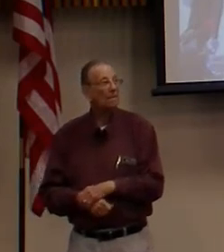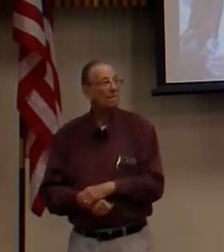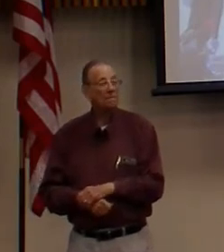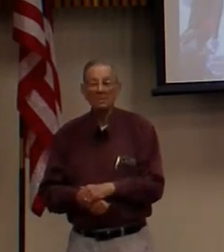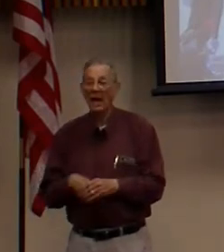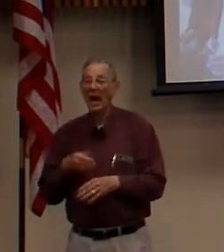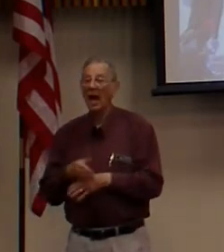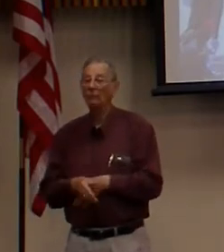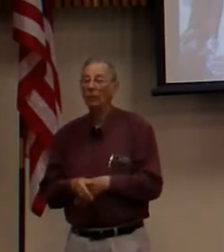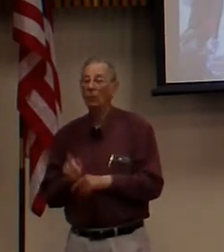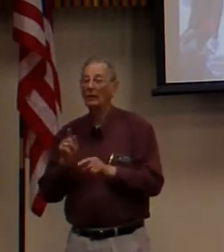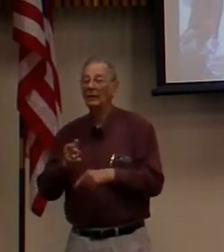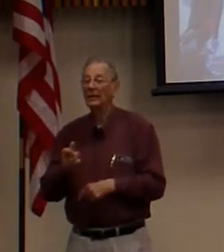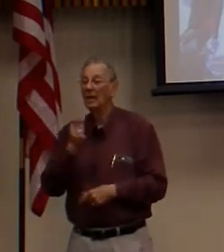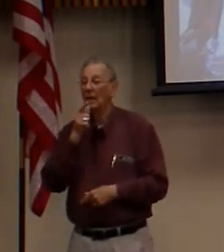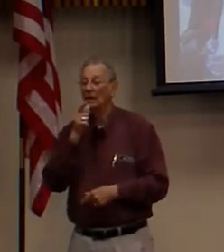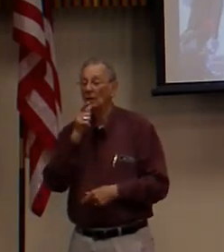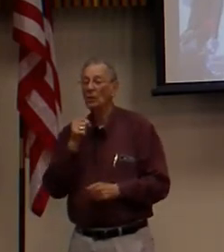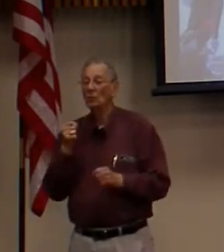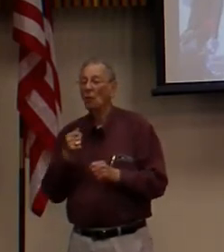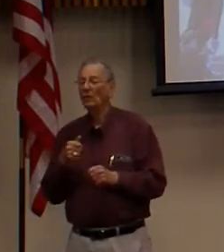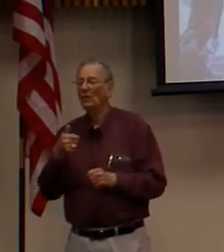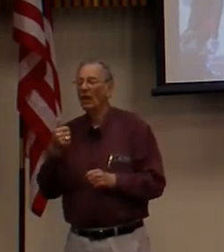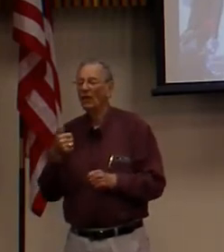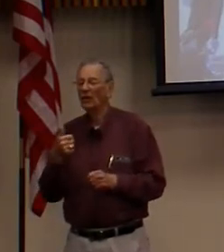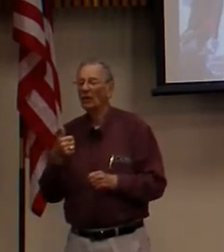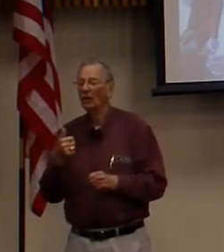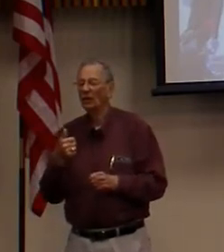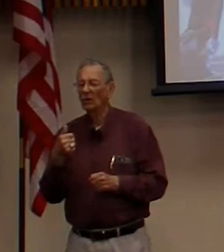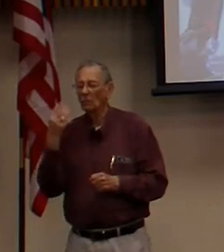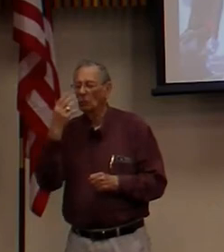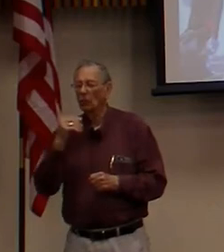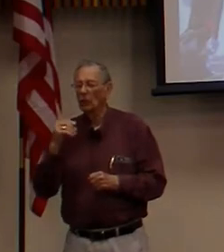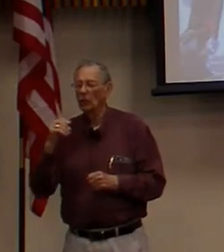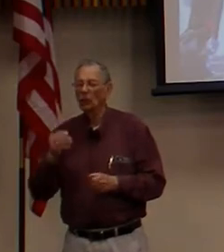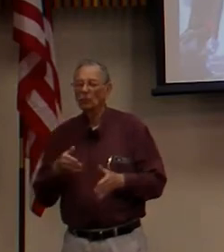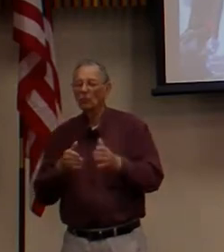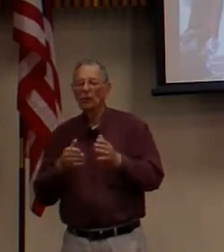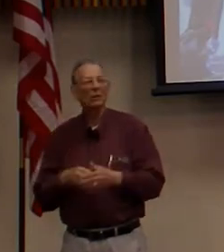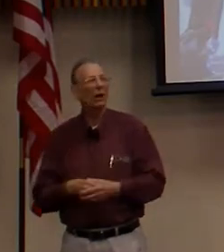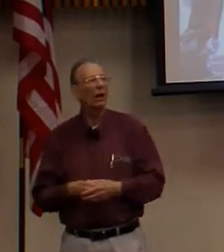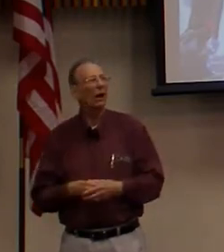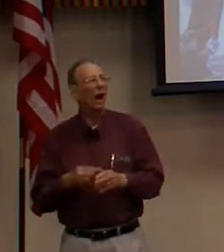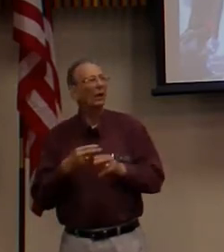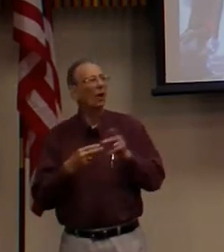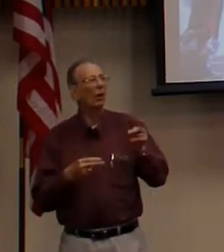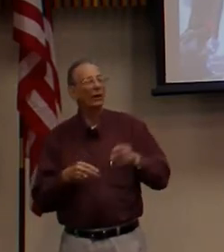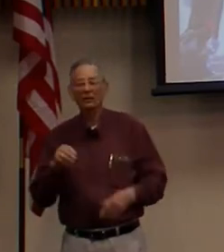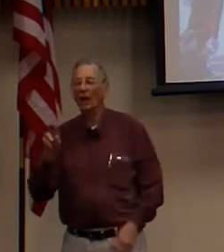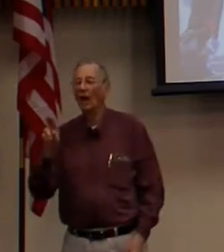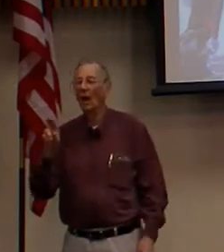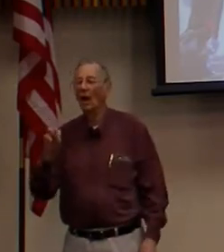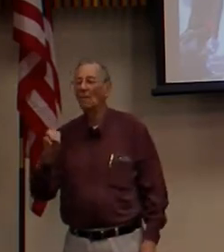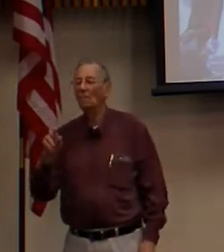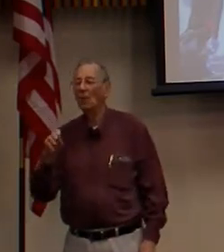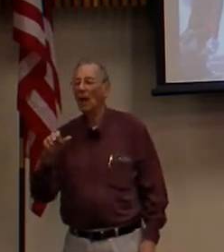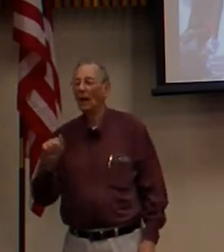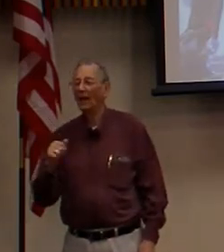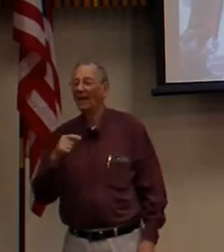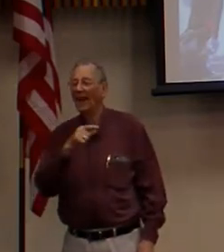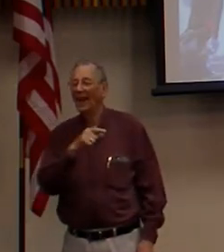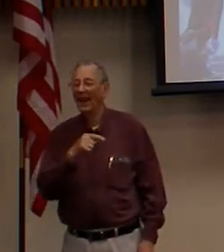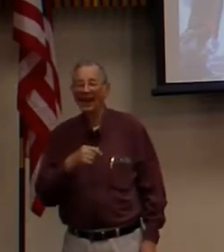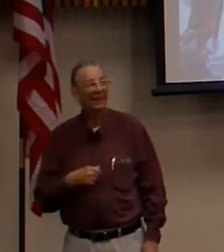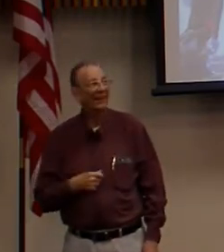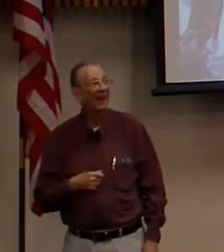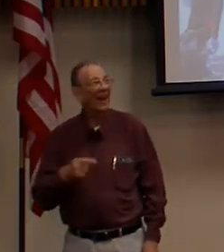Afterwards, we went to go eat lunch together. We drove down another one of these picturesque streets, and I just called this Umbrella Avenue because they just had this, and